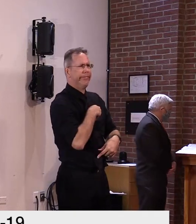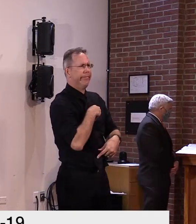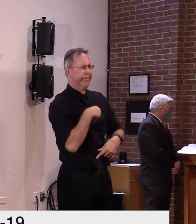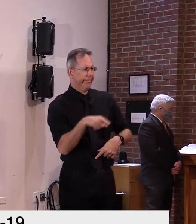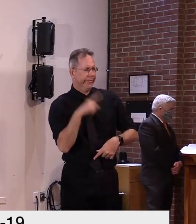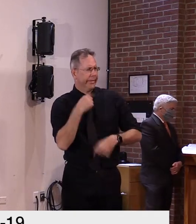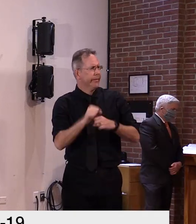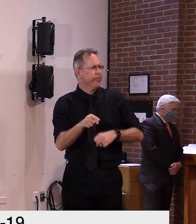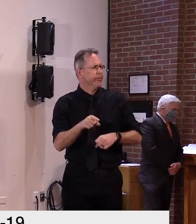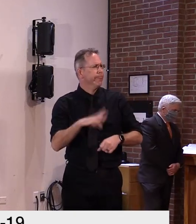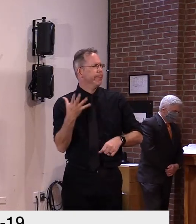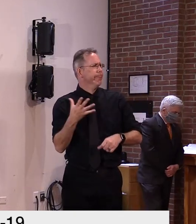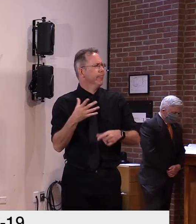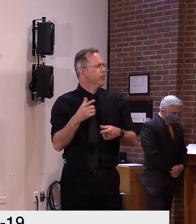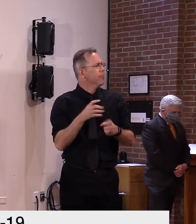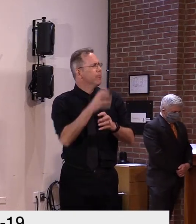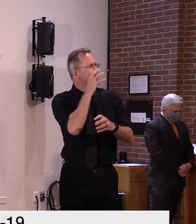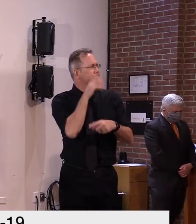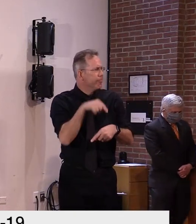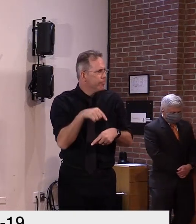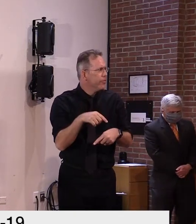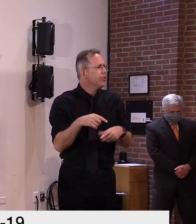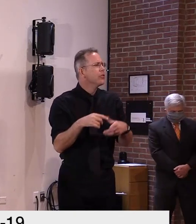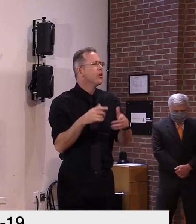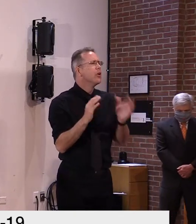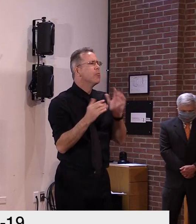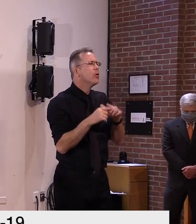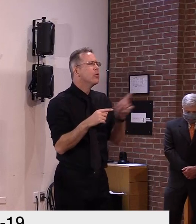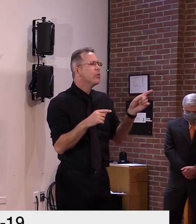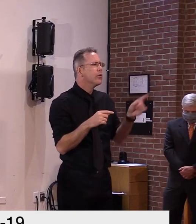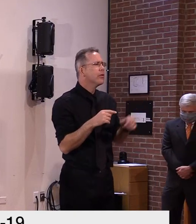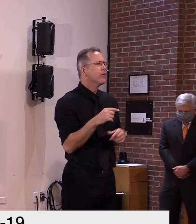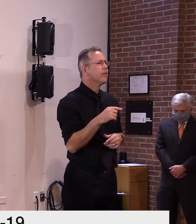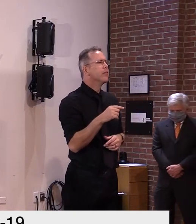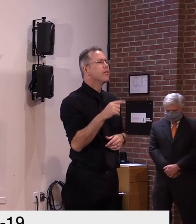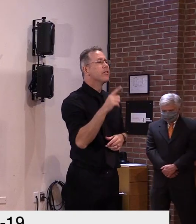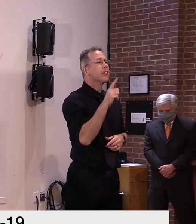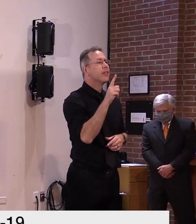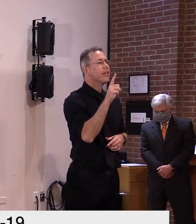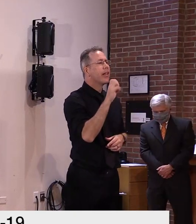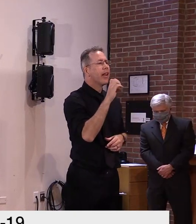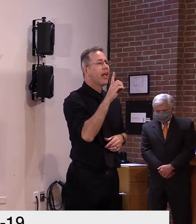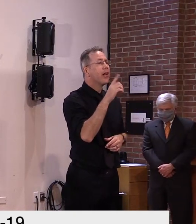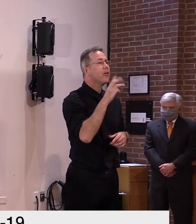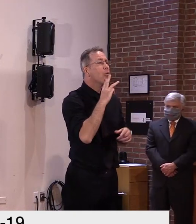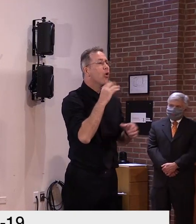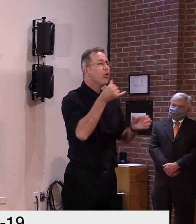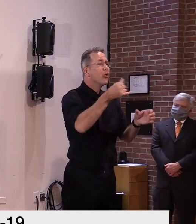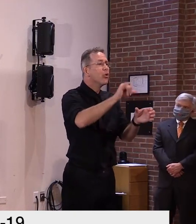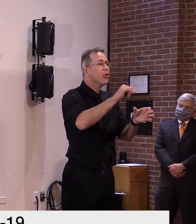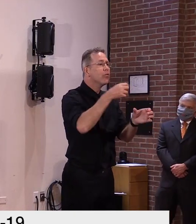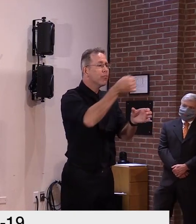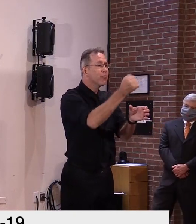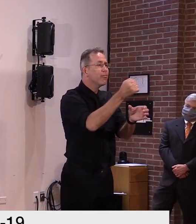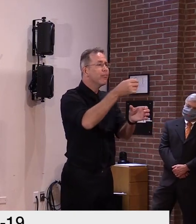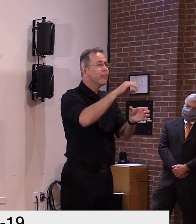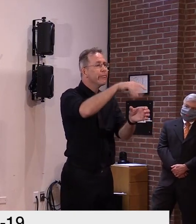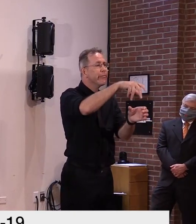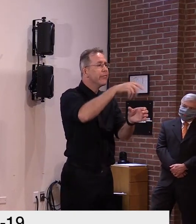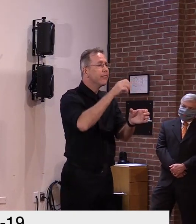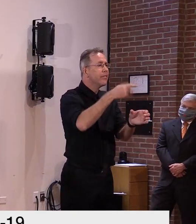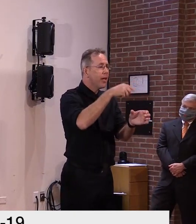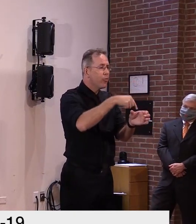in the drinking water in schools, where we had a much stricter posture, and now we find many other states are